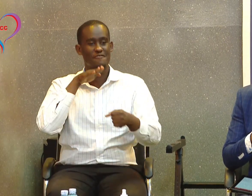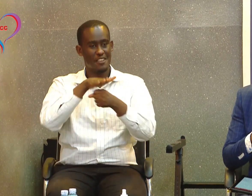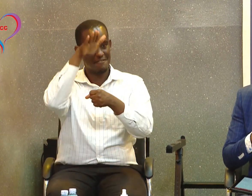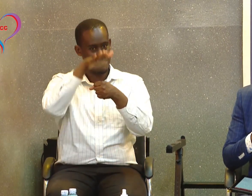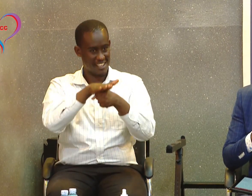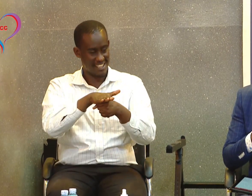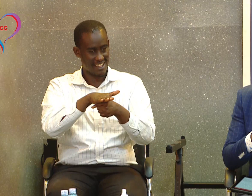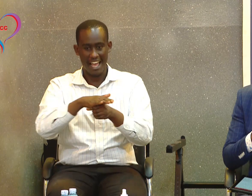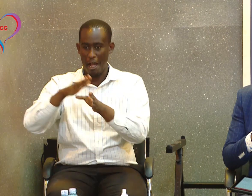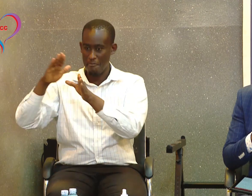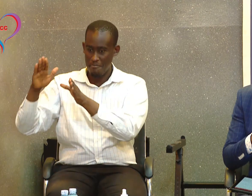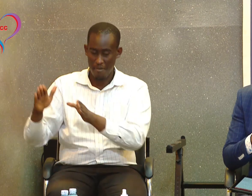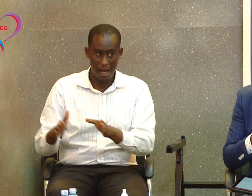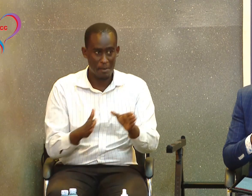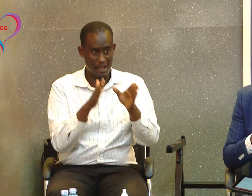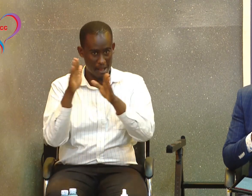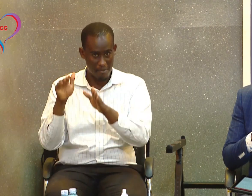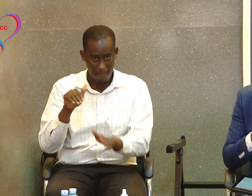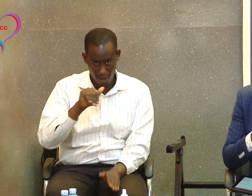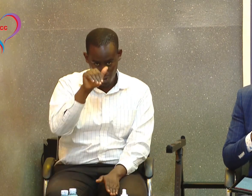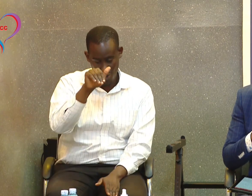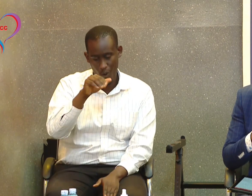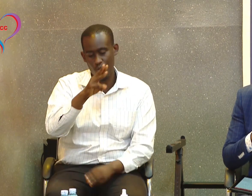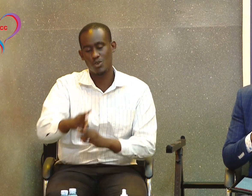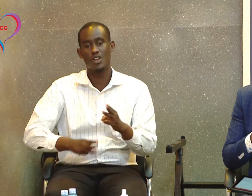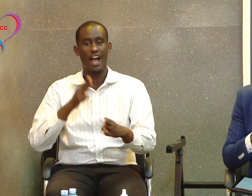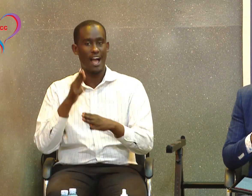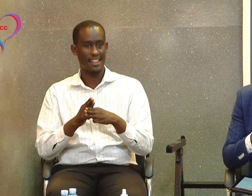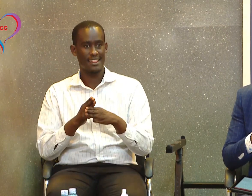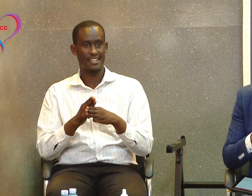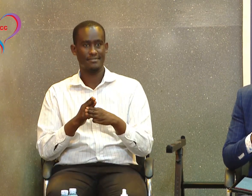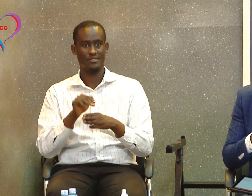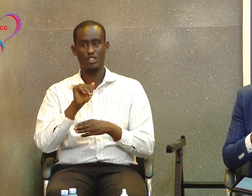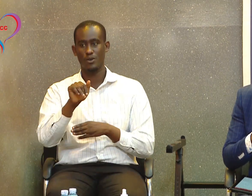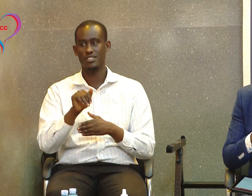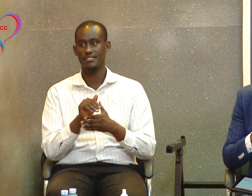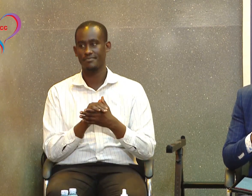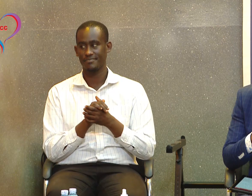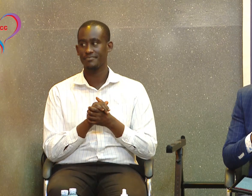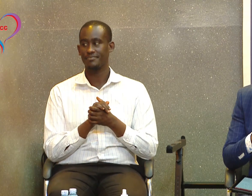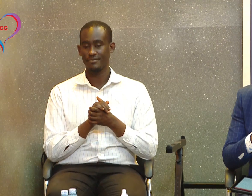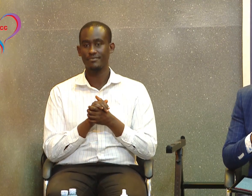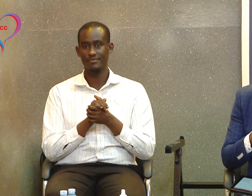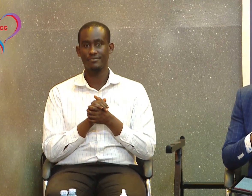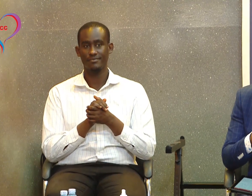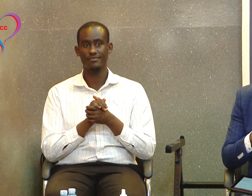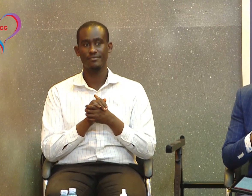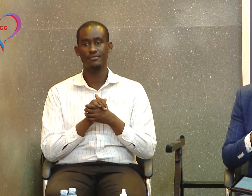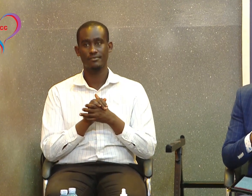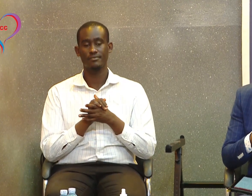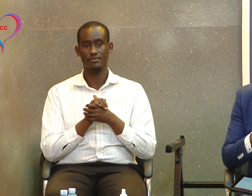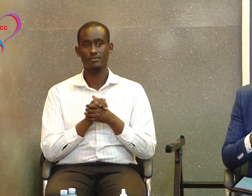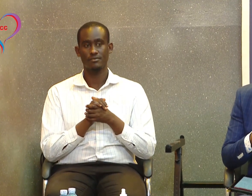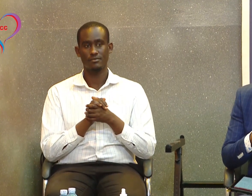akubonyabonya oba oyita mu bulamu obutali bulungi ne gwe kasita oba ng'oyagala Katonda era nga